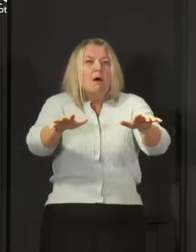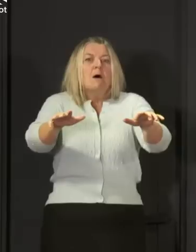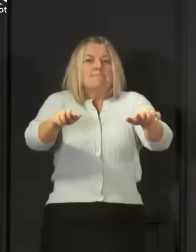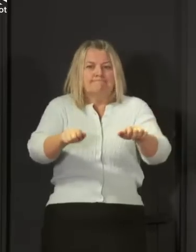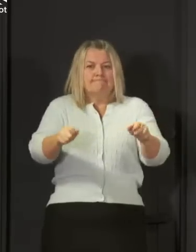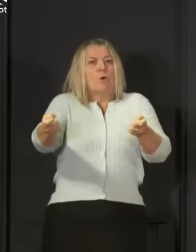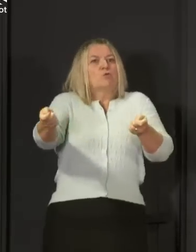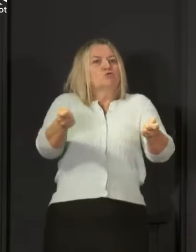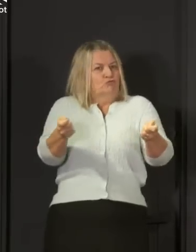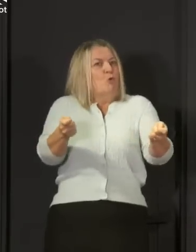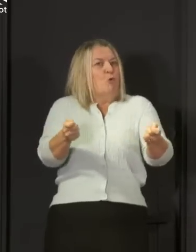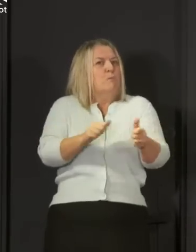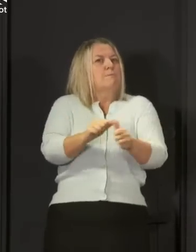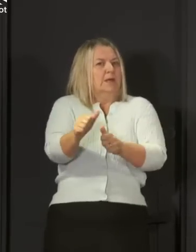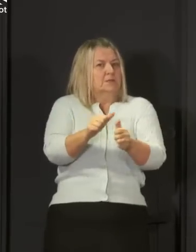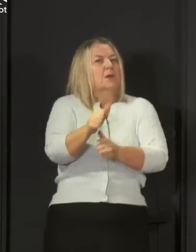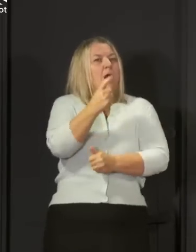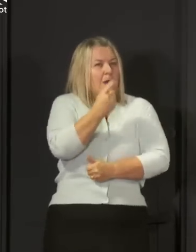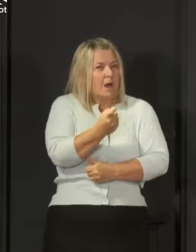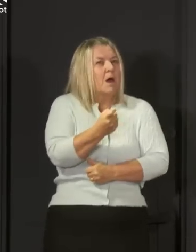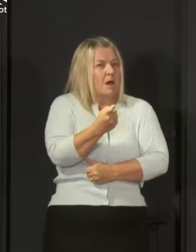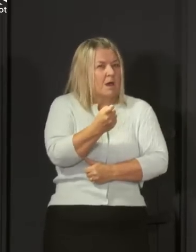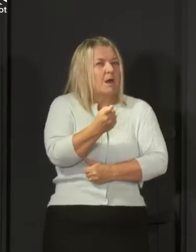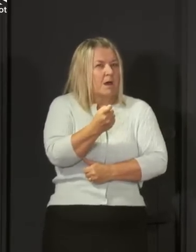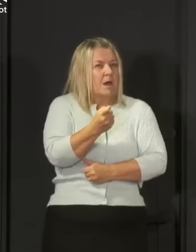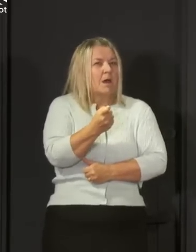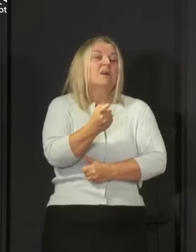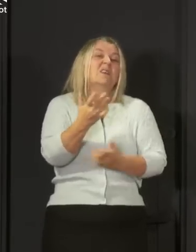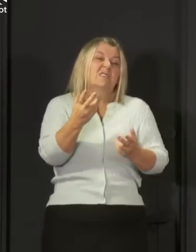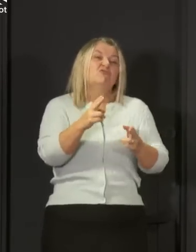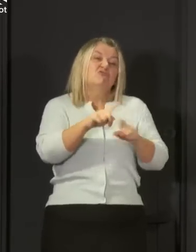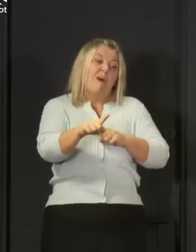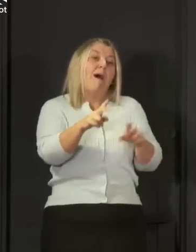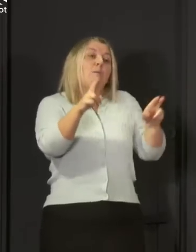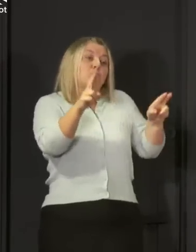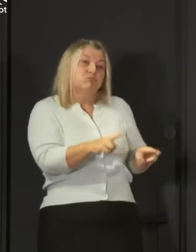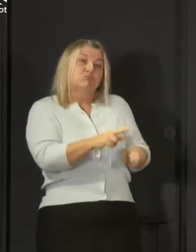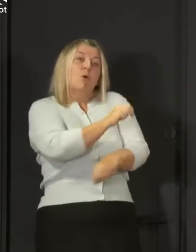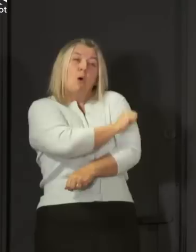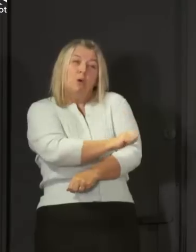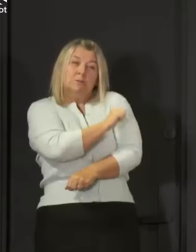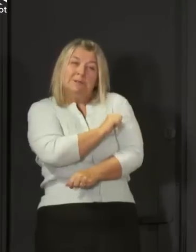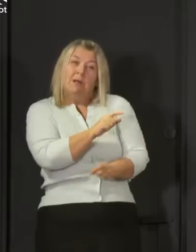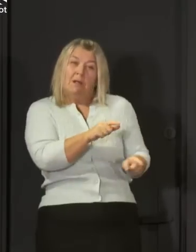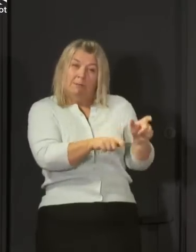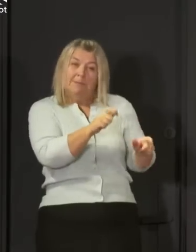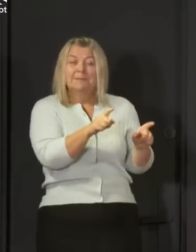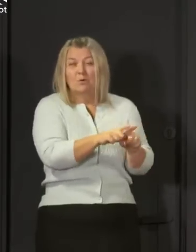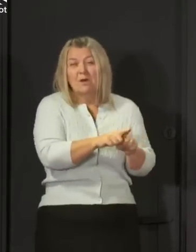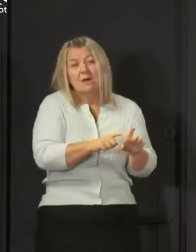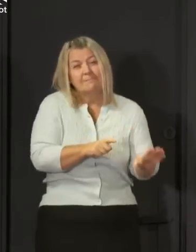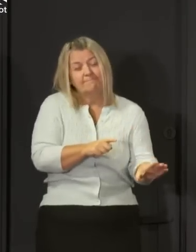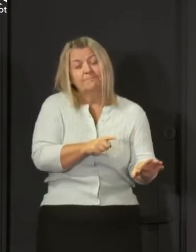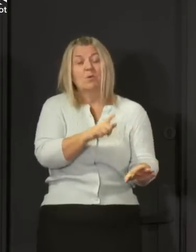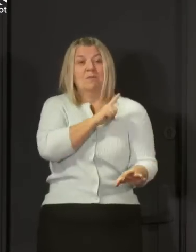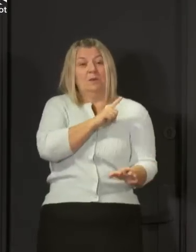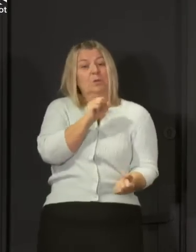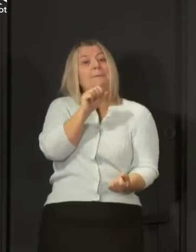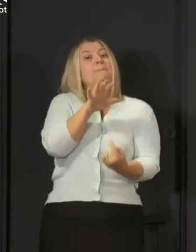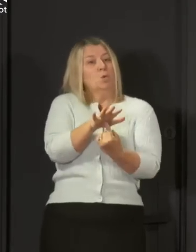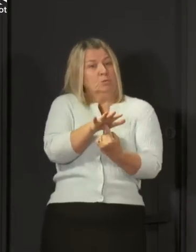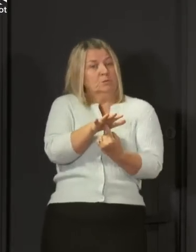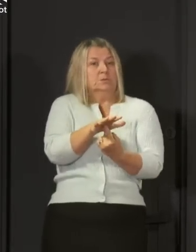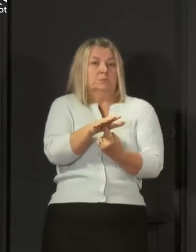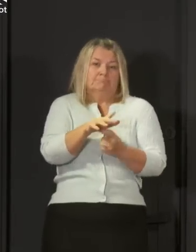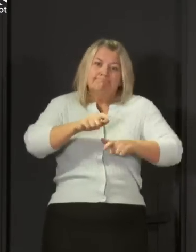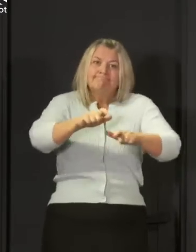under control, and of course stem the increase in hospital admissions and illness that we have been seeing. So it is really important that everybody sticks with